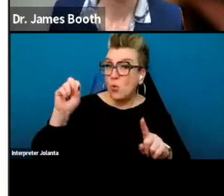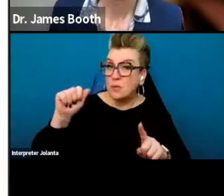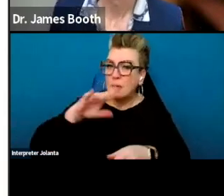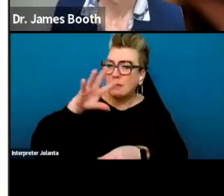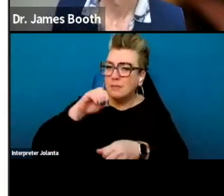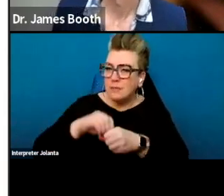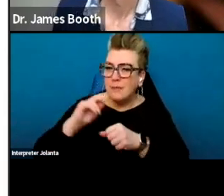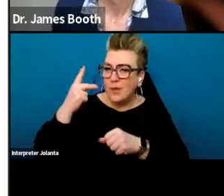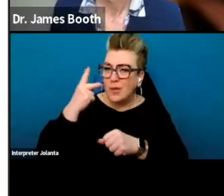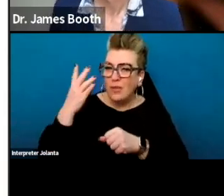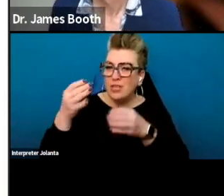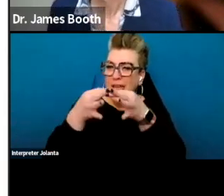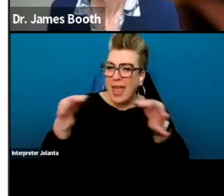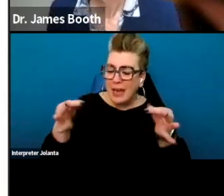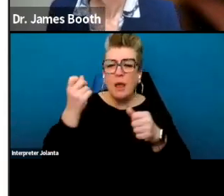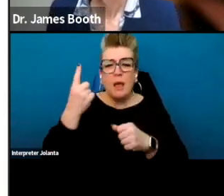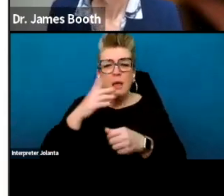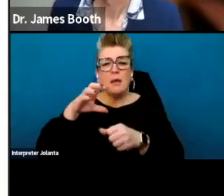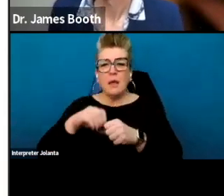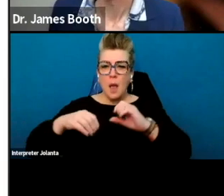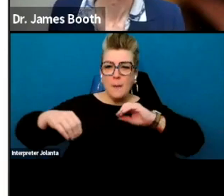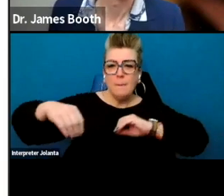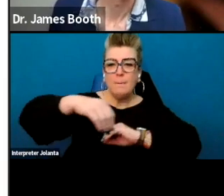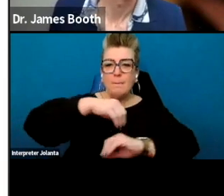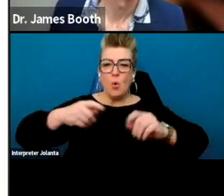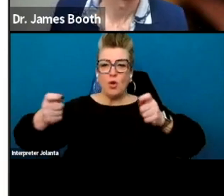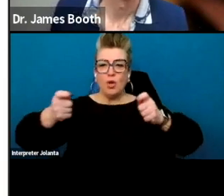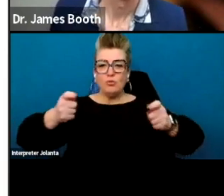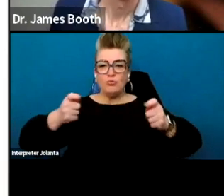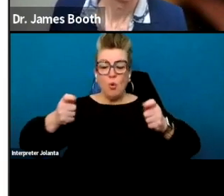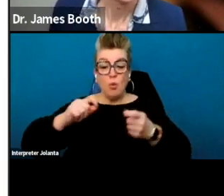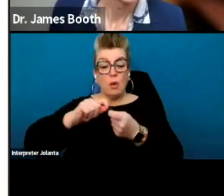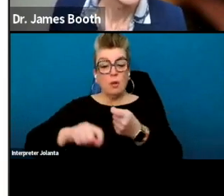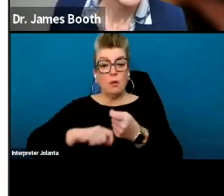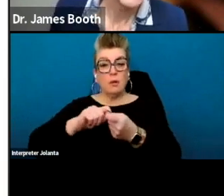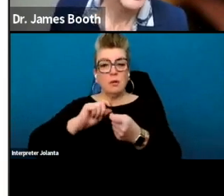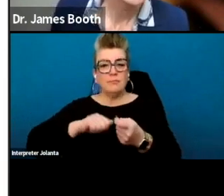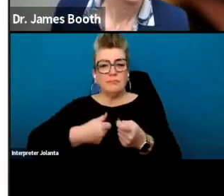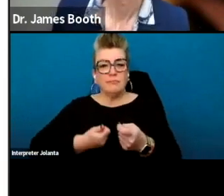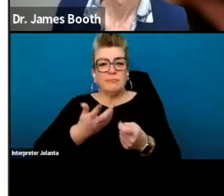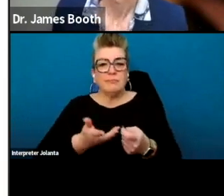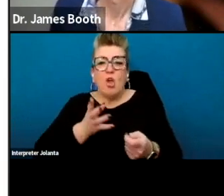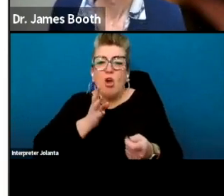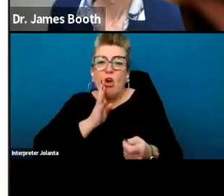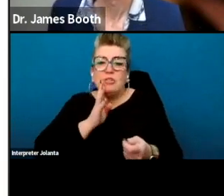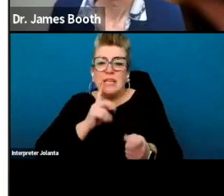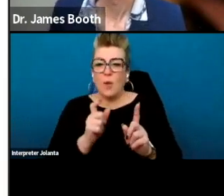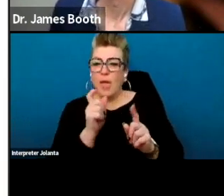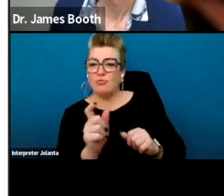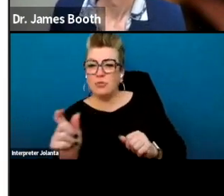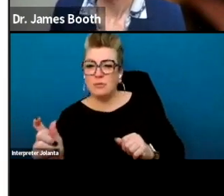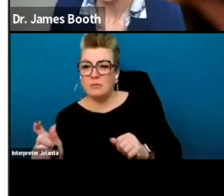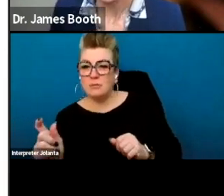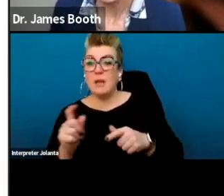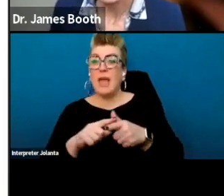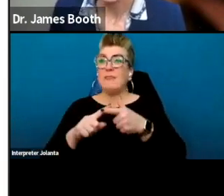pathway is also involved in motor control, particularly articulation. And then we're going to contrast that with a ventral